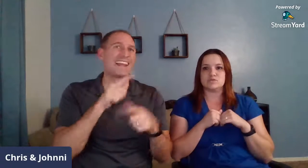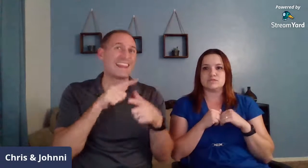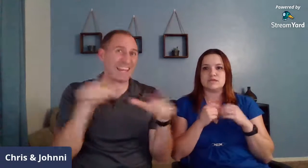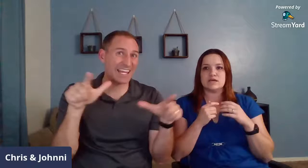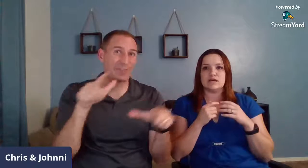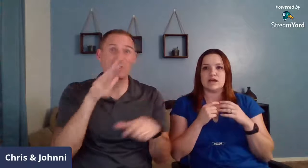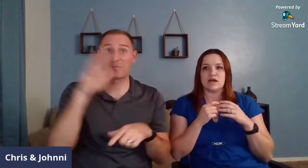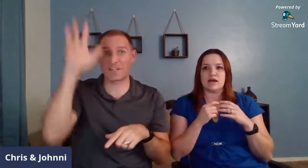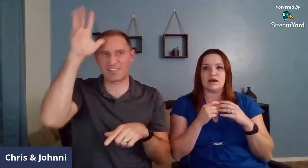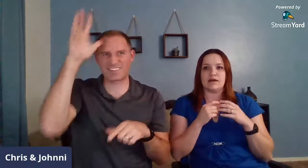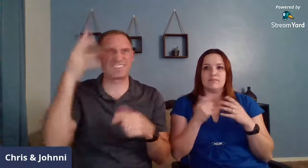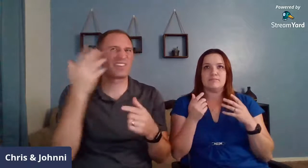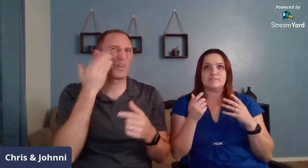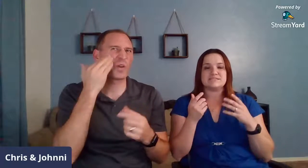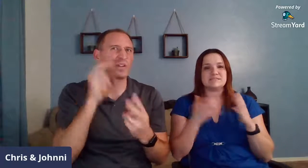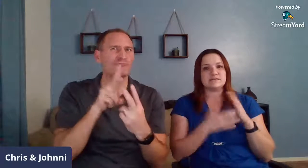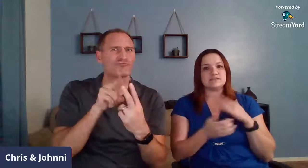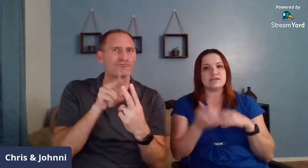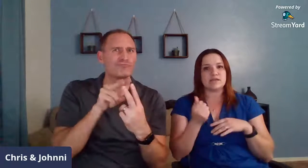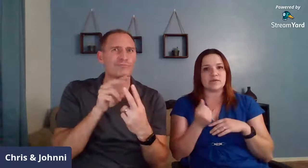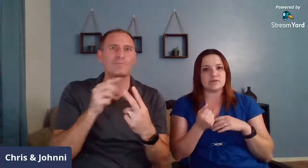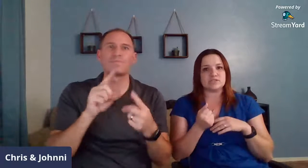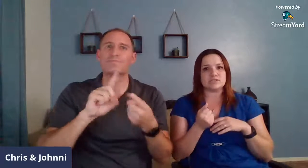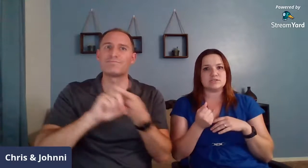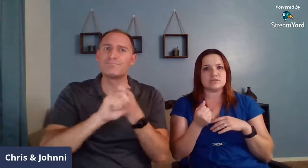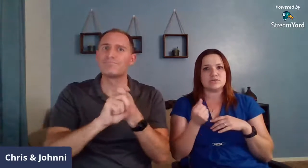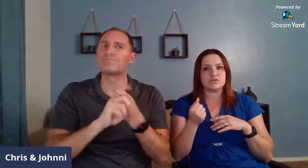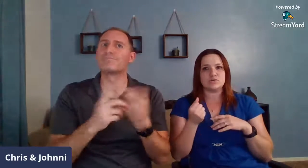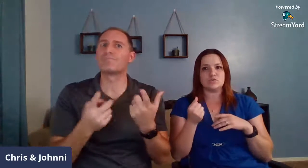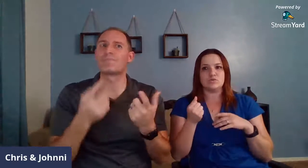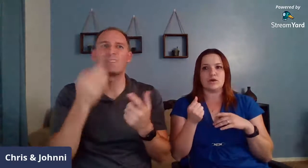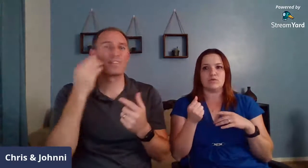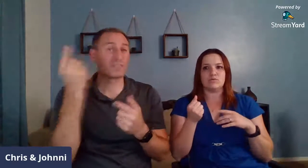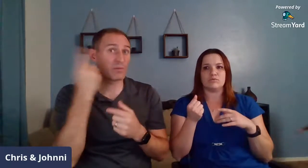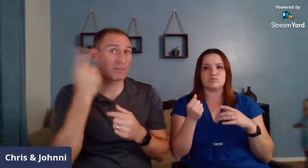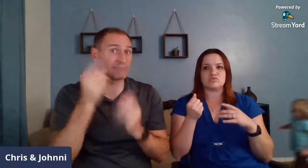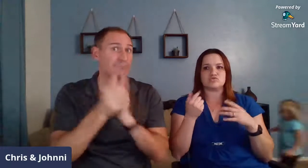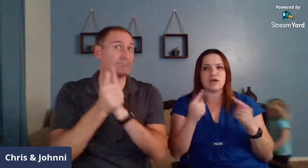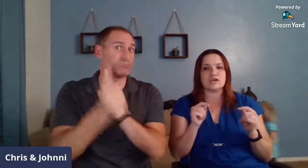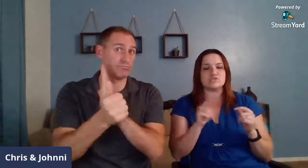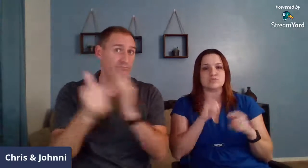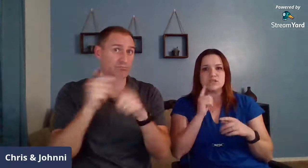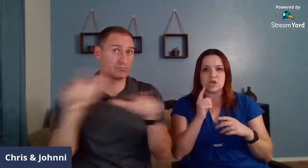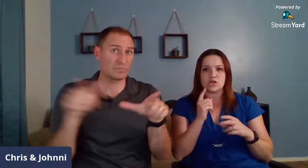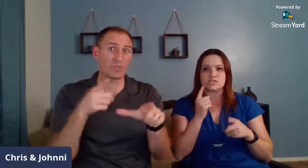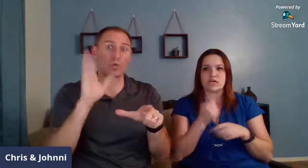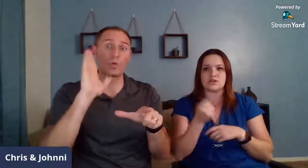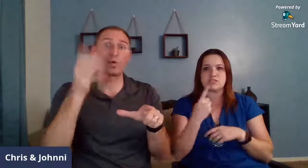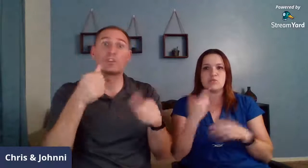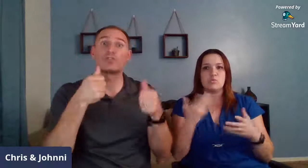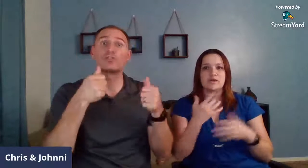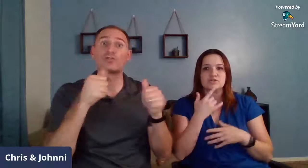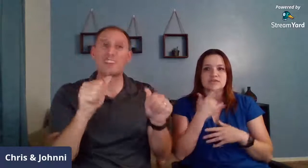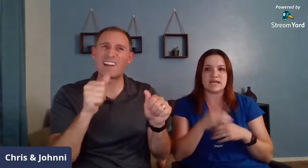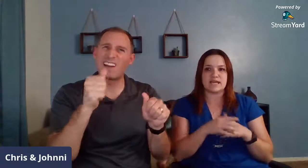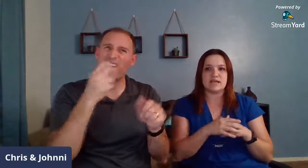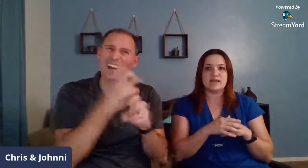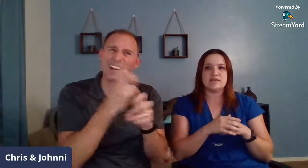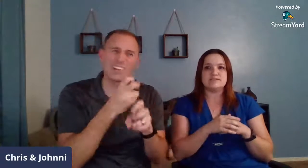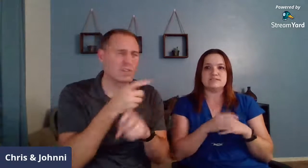who's skilled in the language, who tries really hard to understand what you're saying,